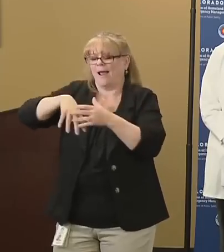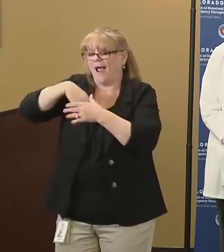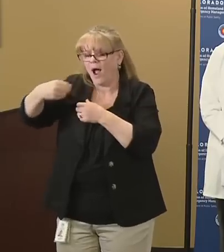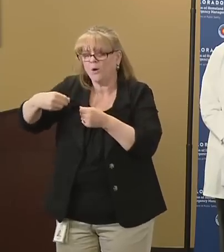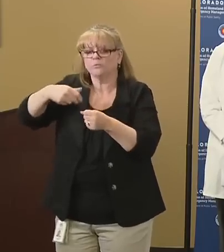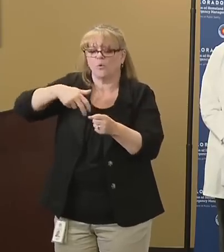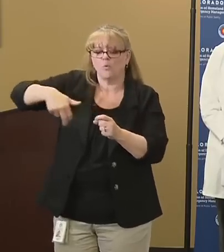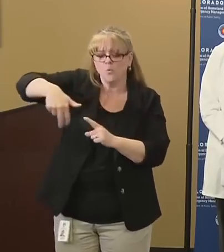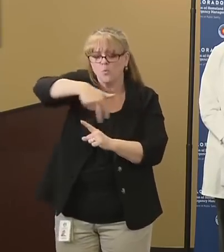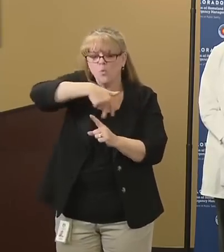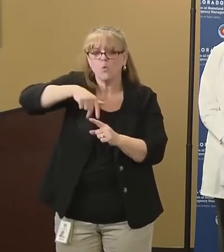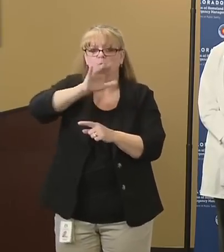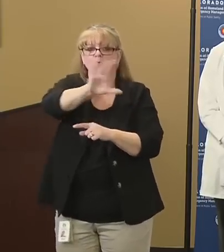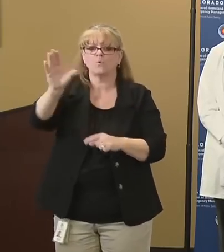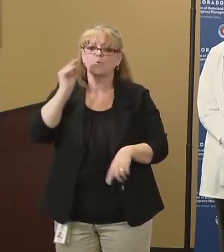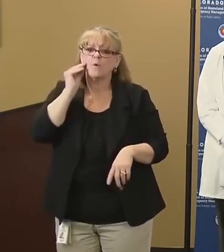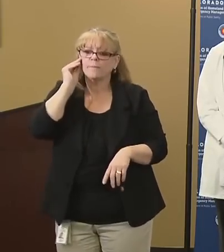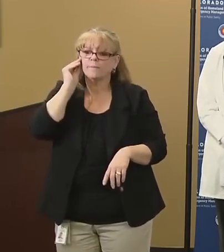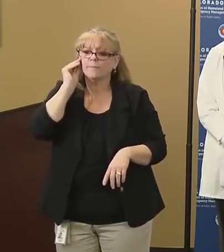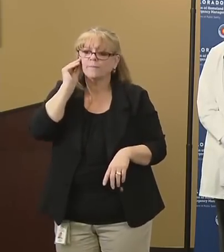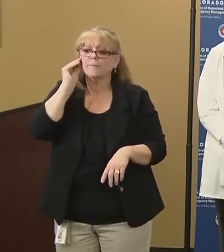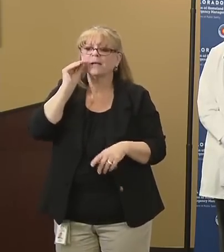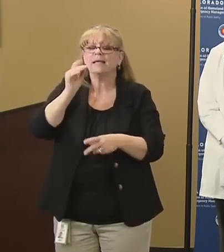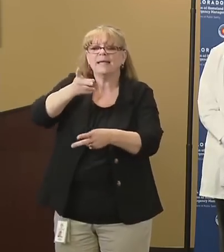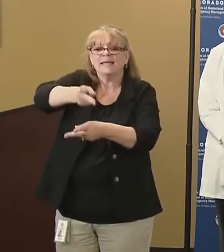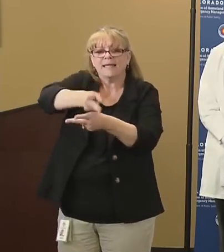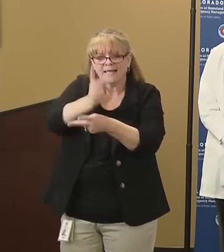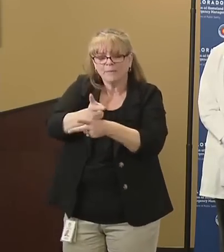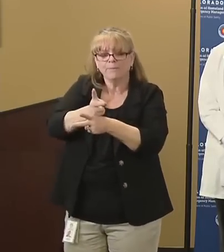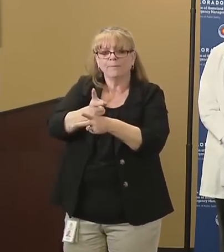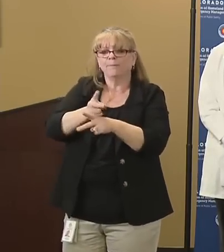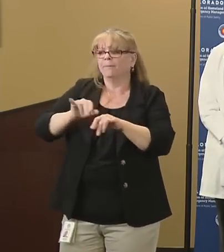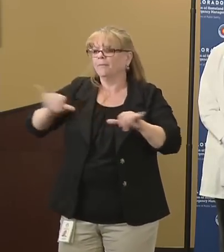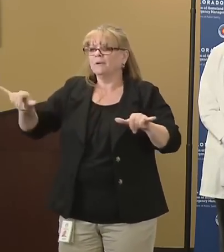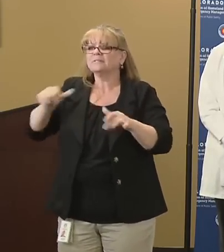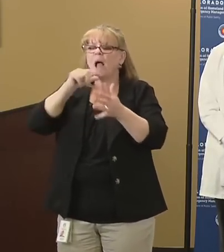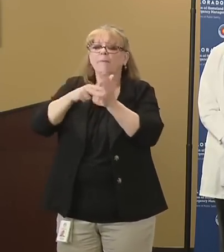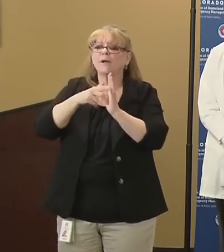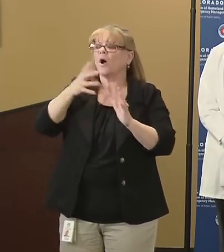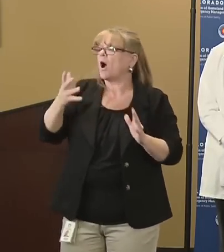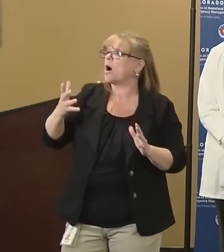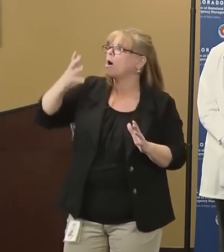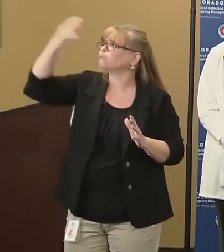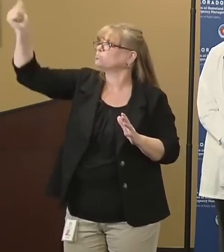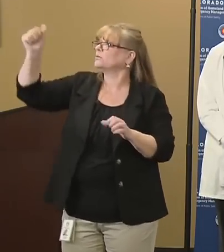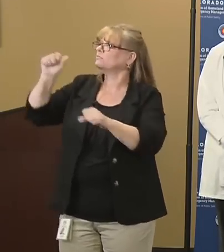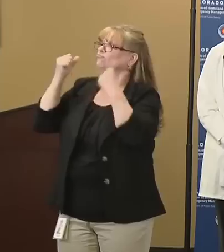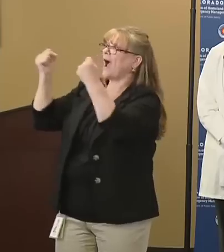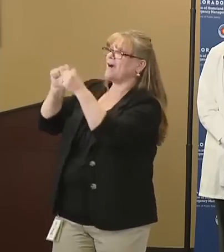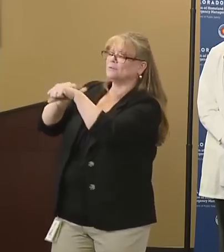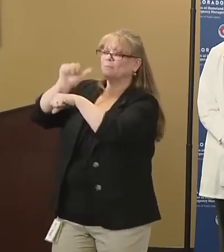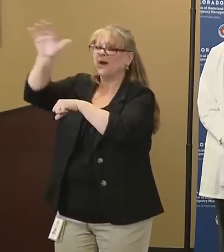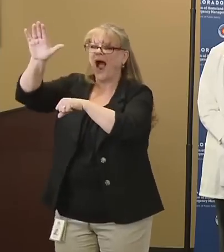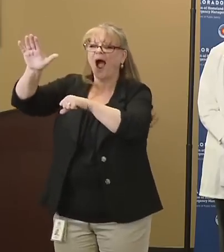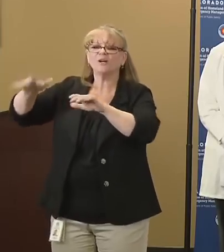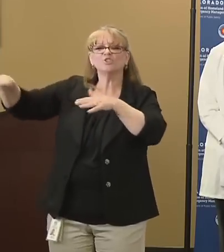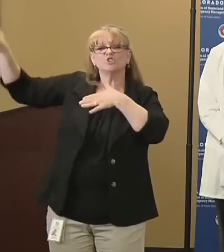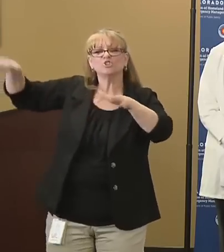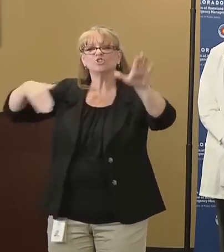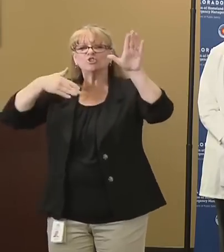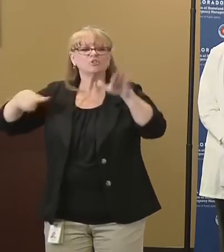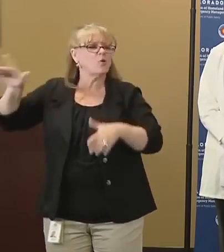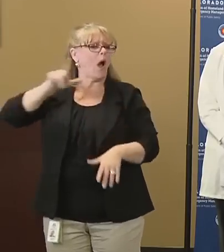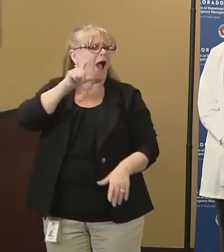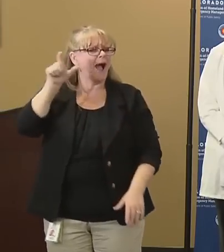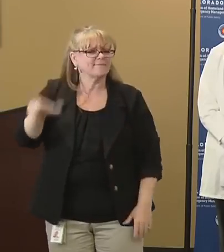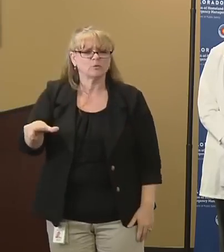can be active without having to be out, without having to drive anywhere, and that's going to be very, very important. And